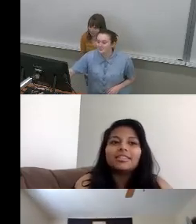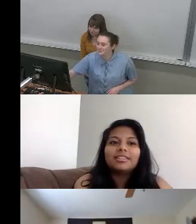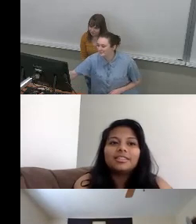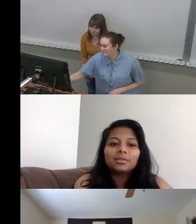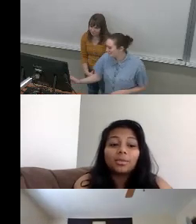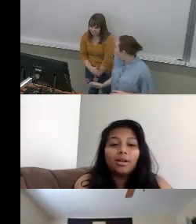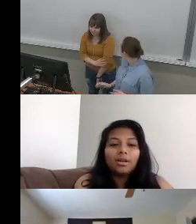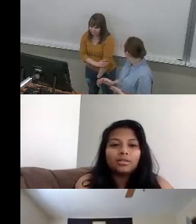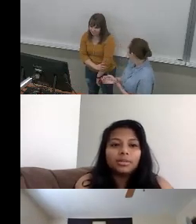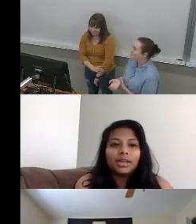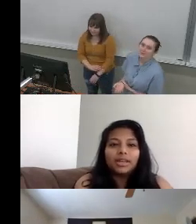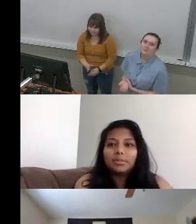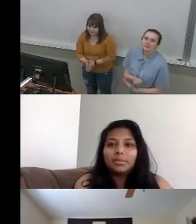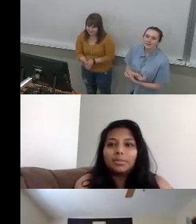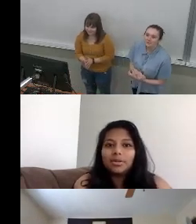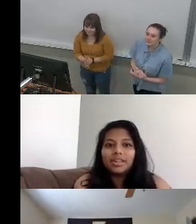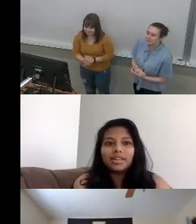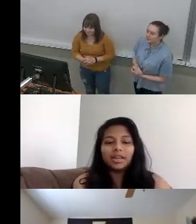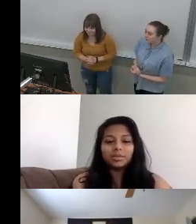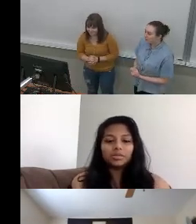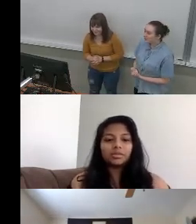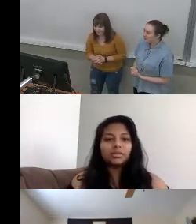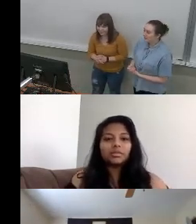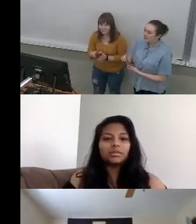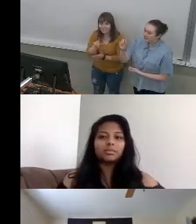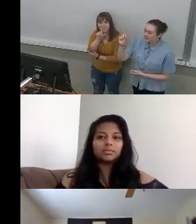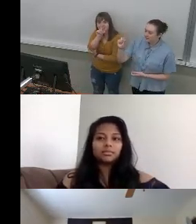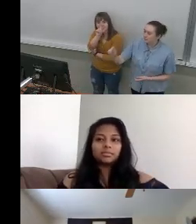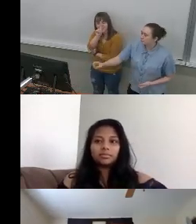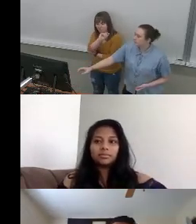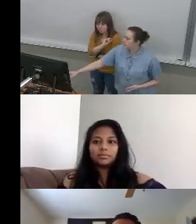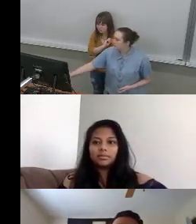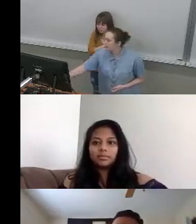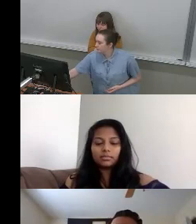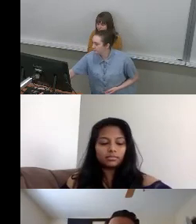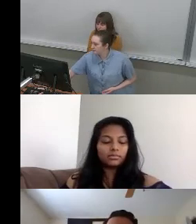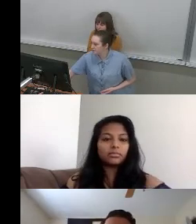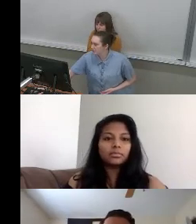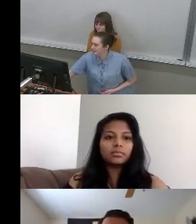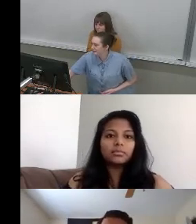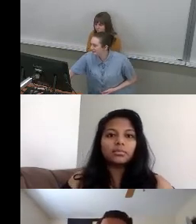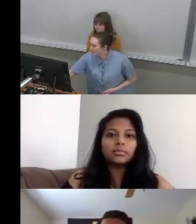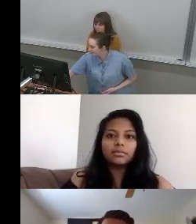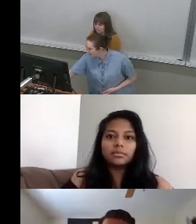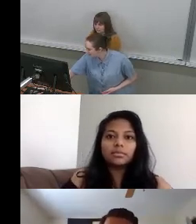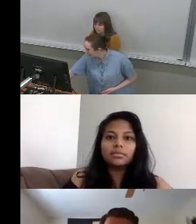game. So the sign for 2020 is, oh, wait, hold on. I don't know if I'm still